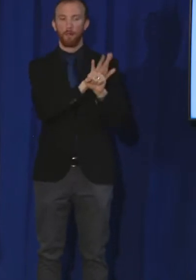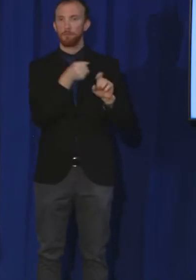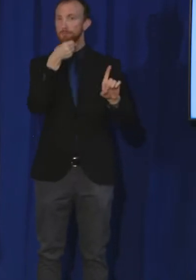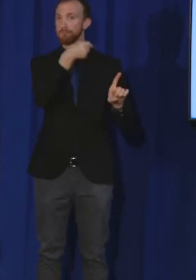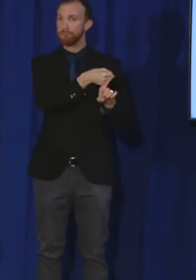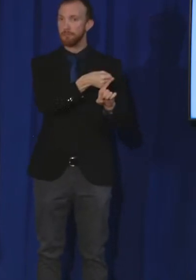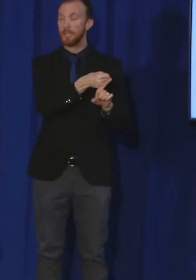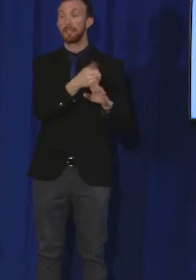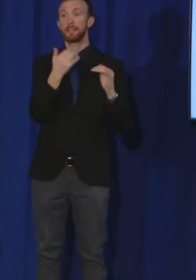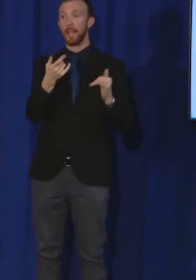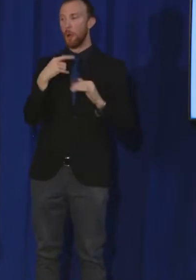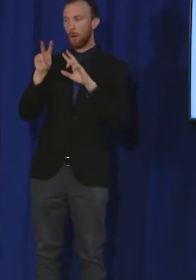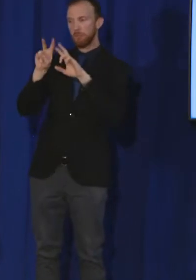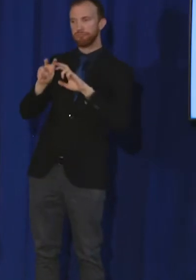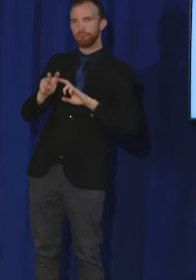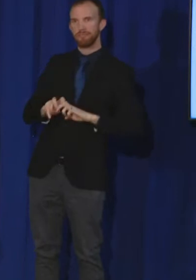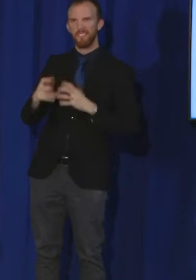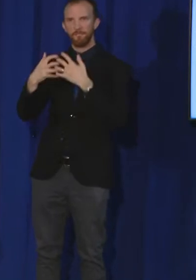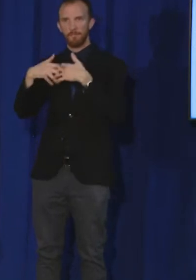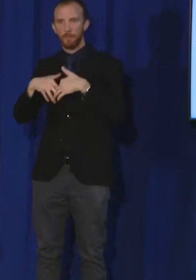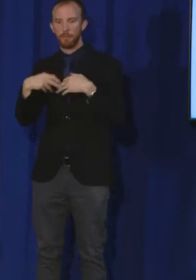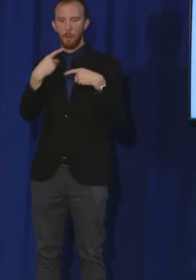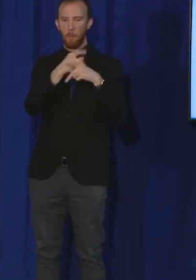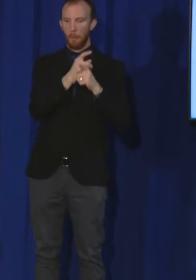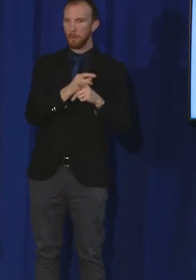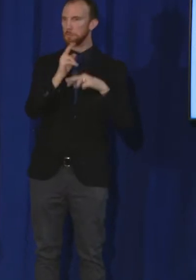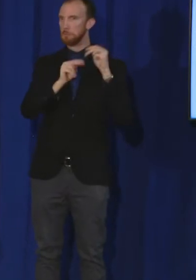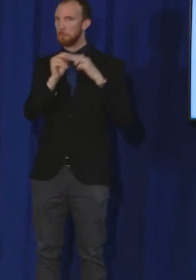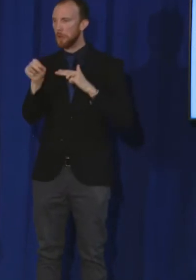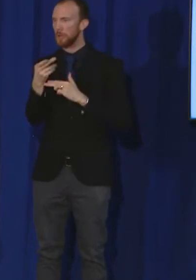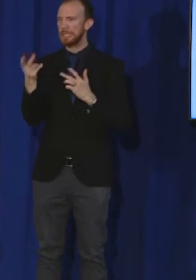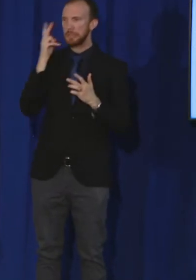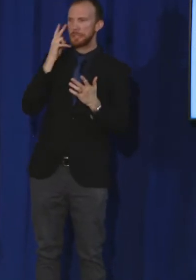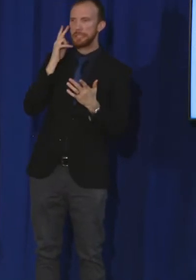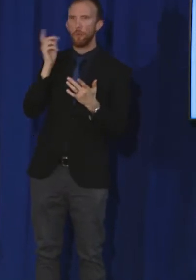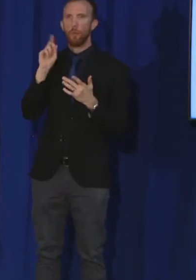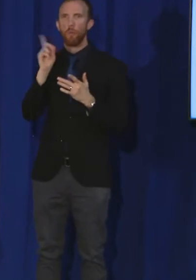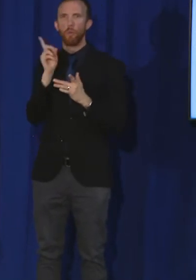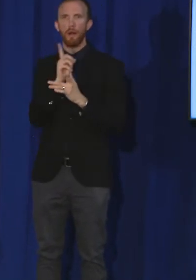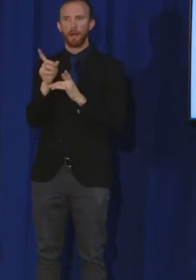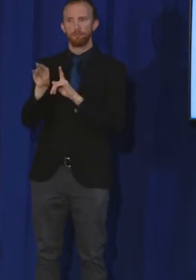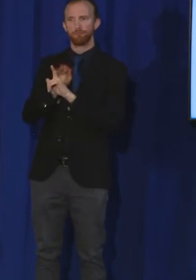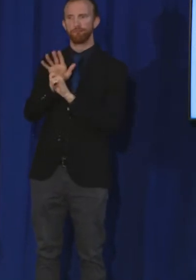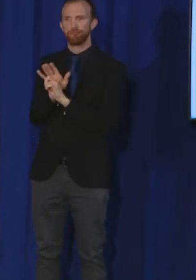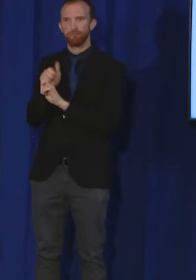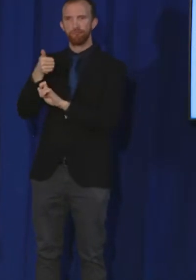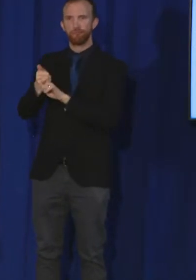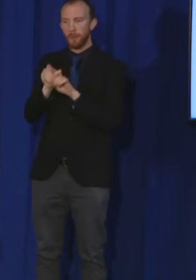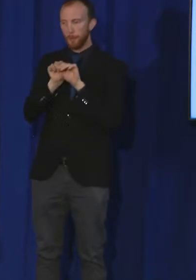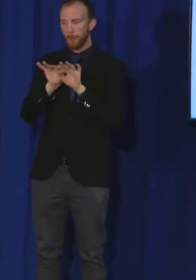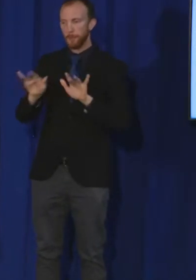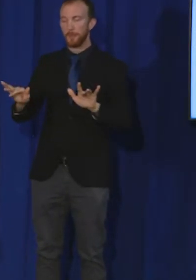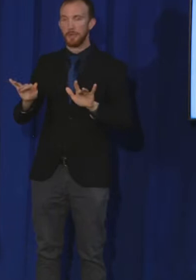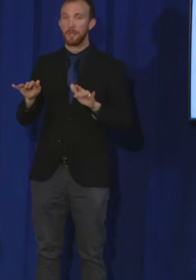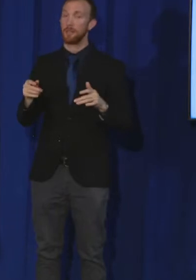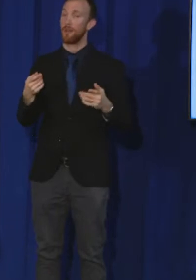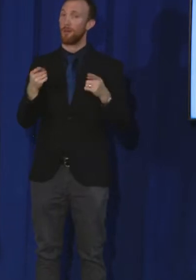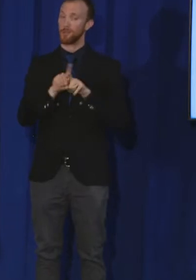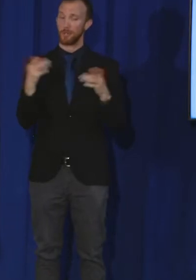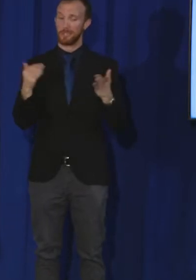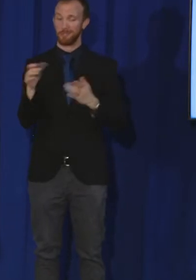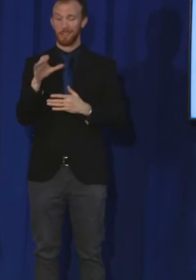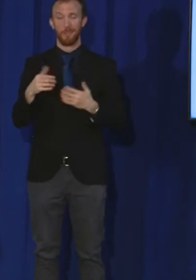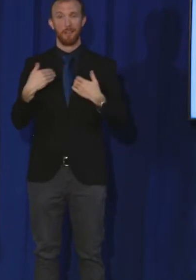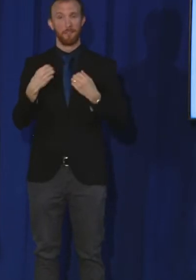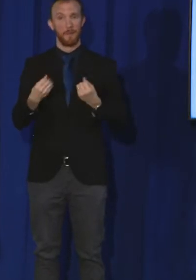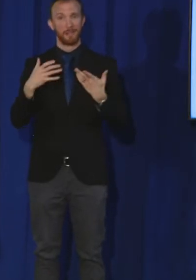have been high risk for COVID. We've seen outbreaks. We know that there's ongoing risk. We also have a lot of younger, particularly Latinx workers here in Chicago that are